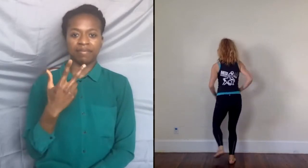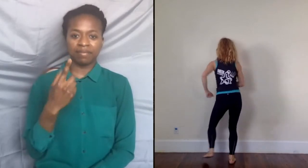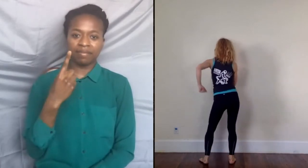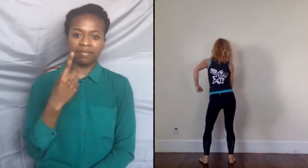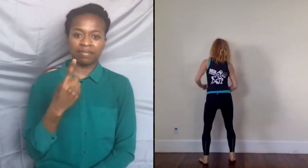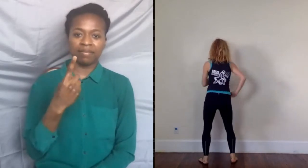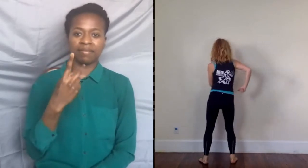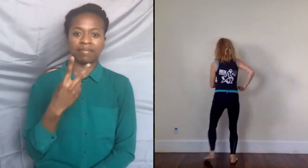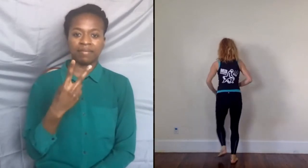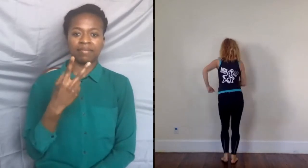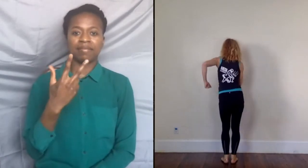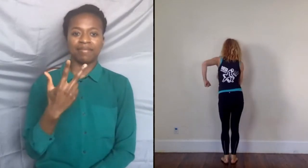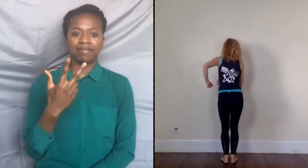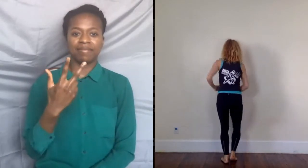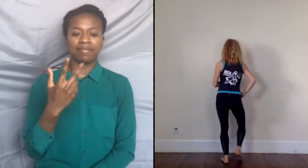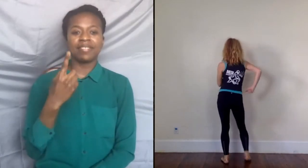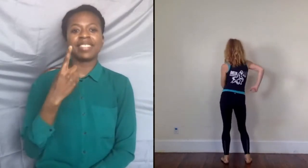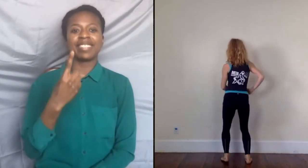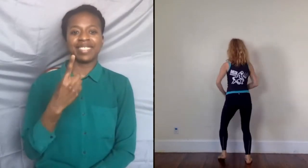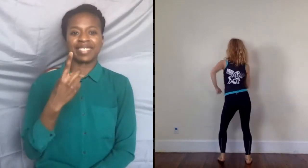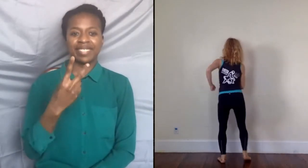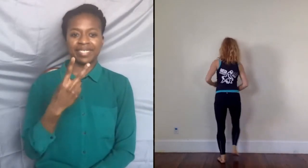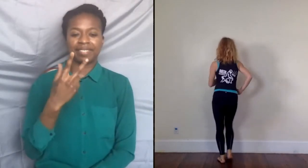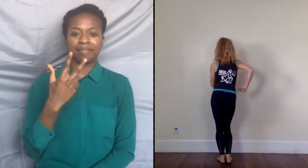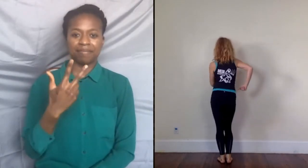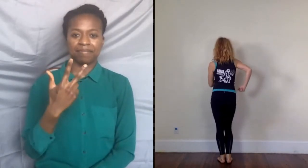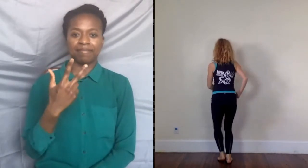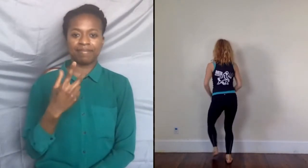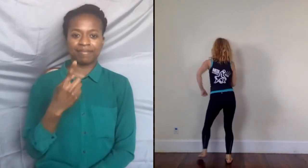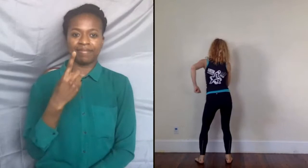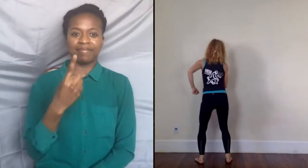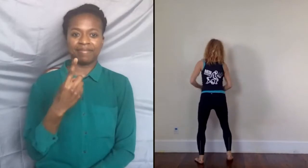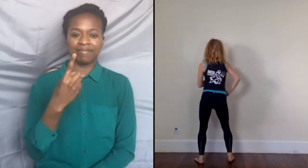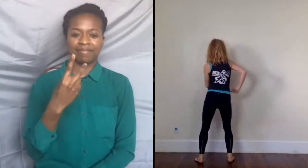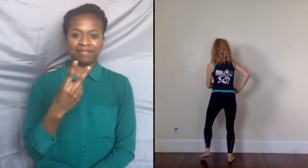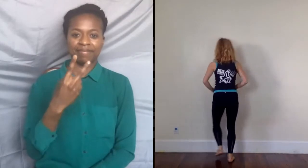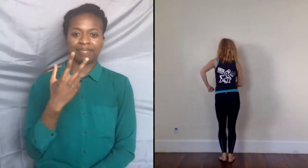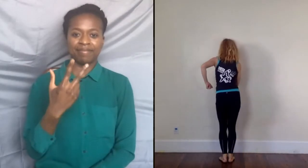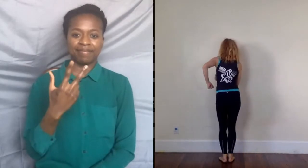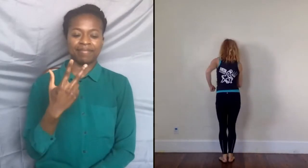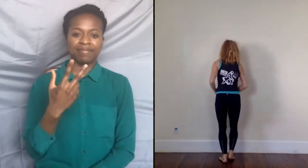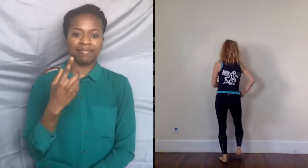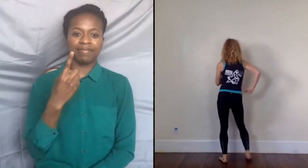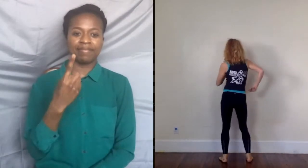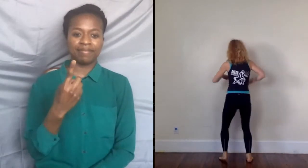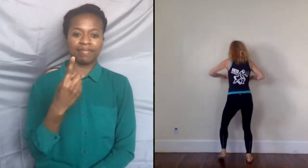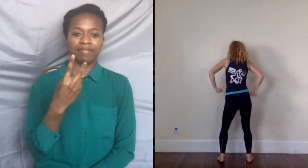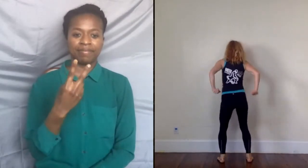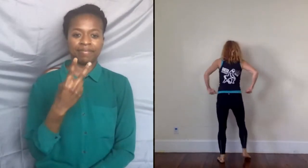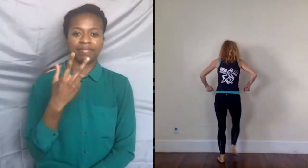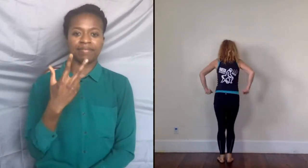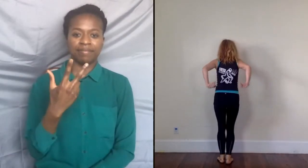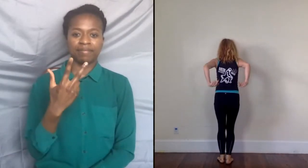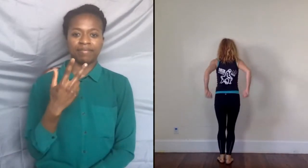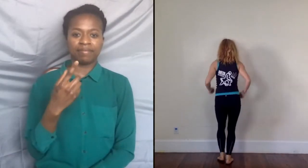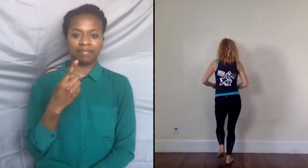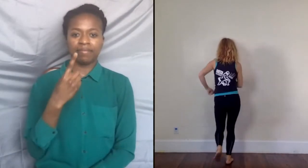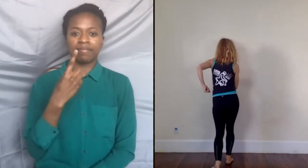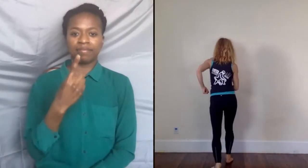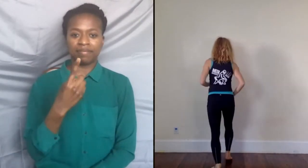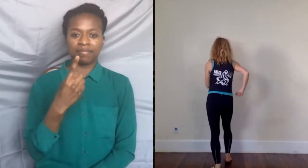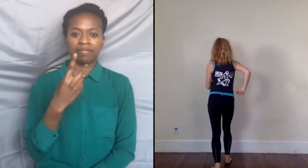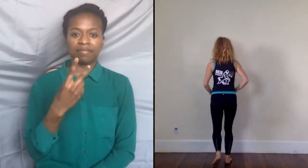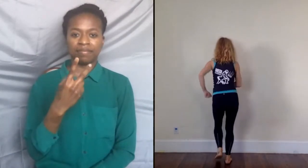side. And 1, 2, 3. 1, 2, 3. 1, 2, 3. To the back.